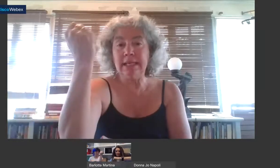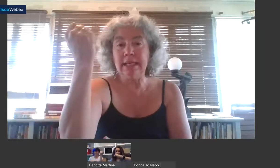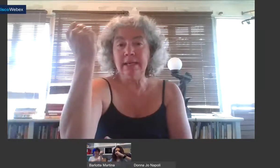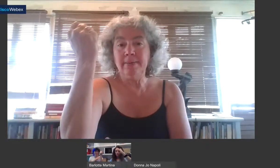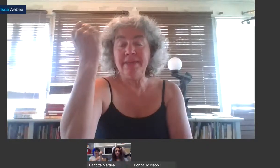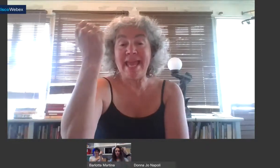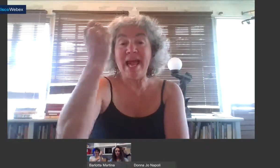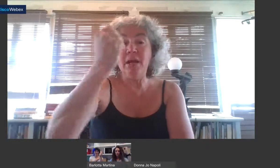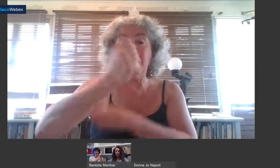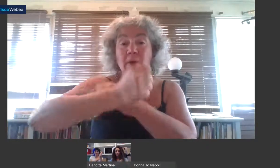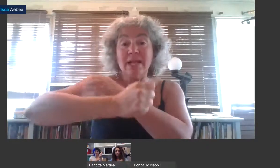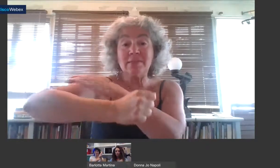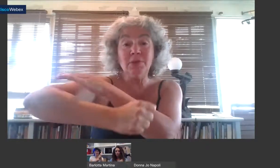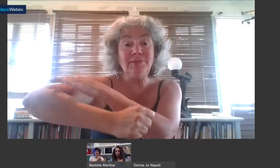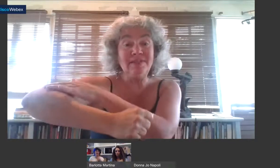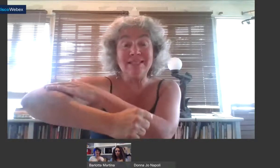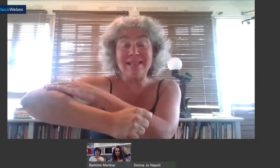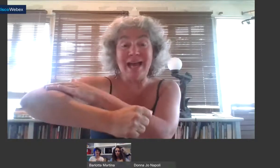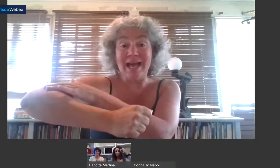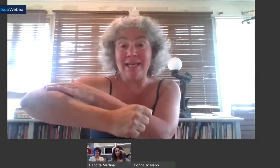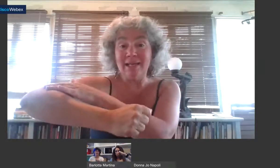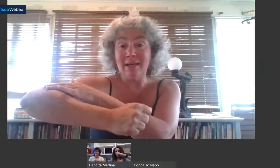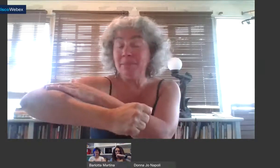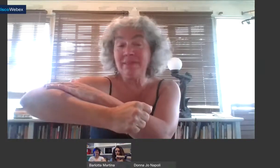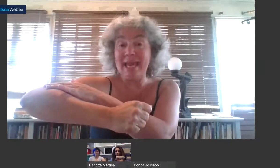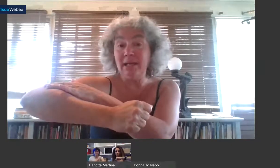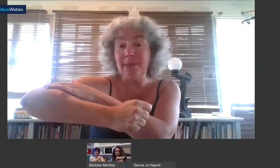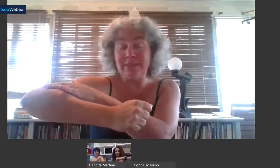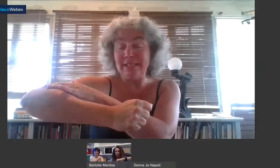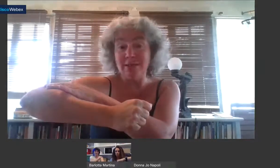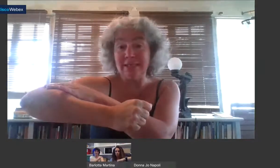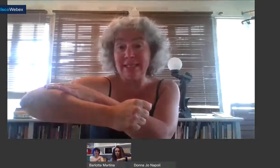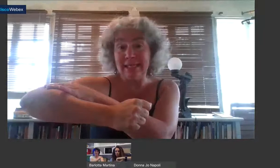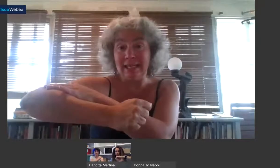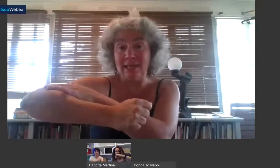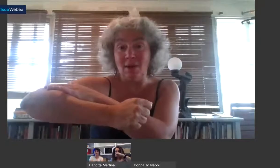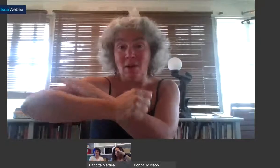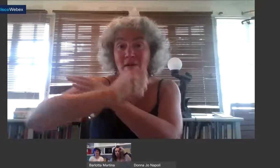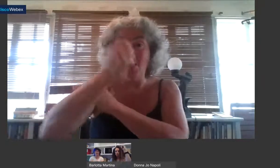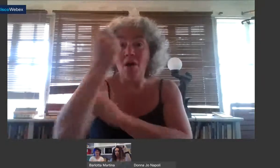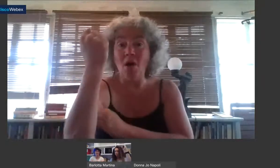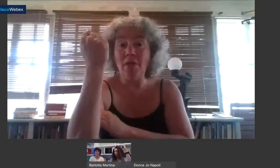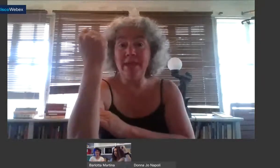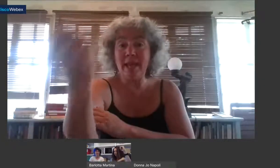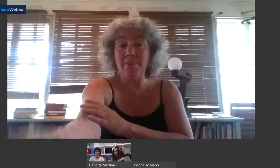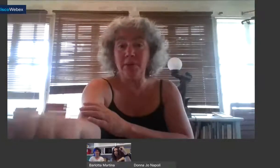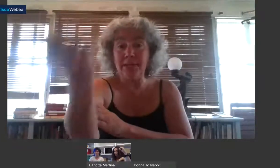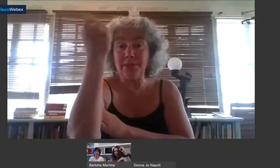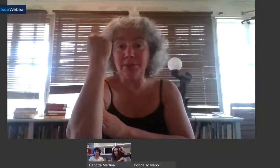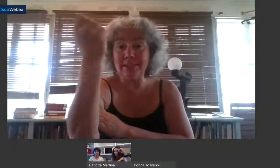Certainly, the elbow has moved to the side, but the elbow didn't articulate at all. All the elbow can do is